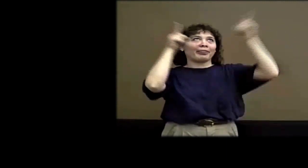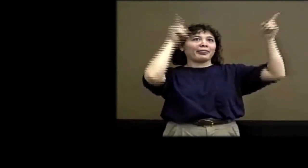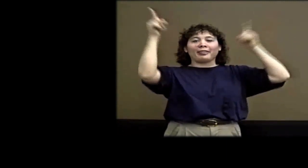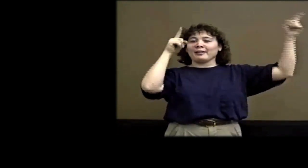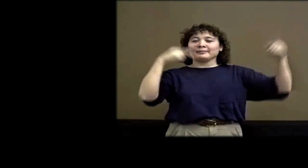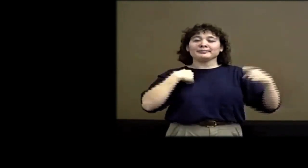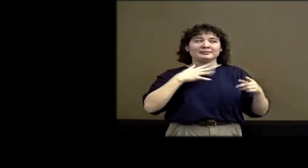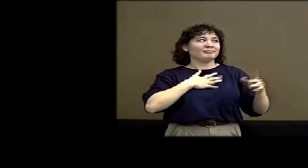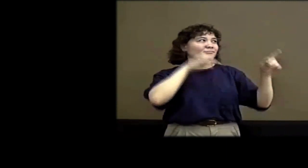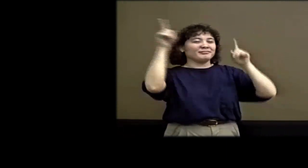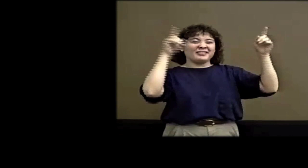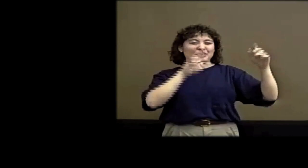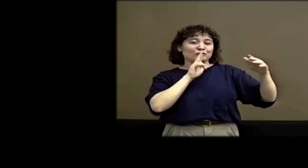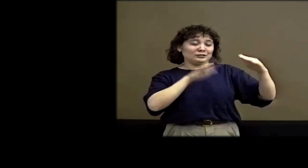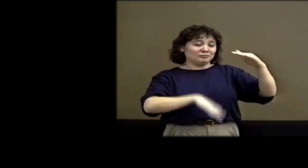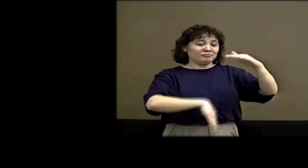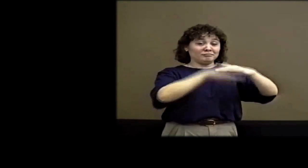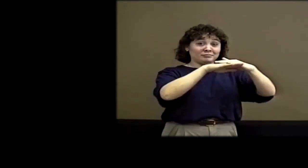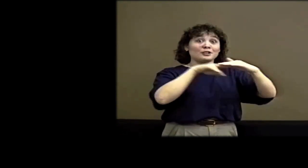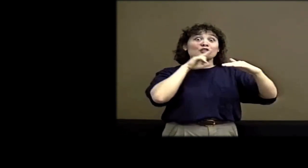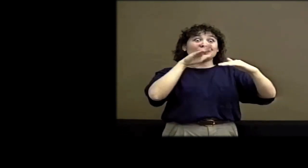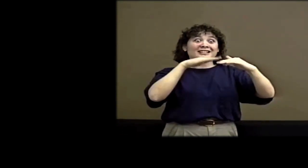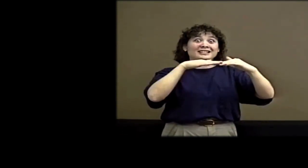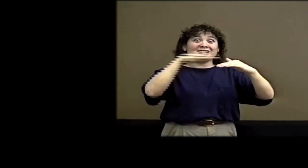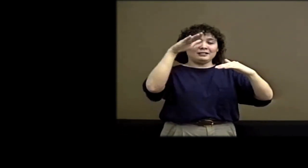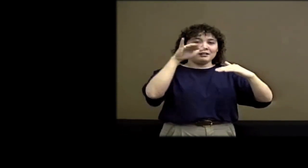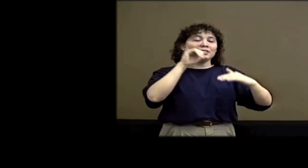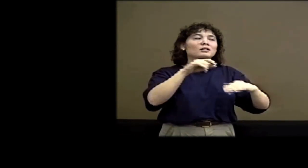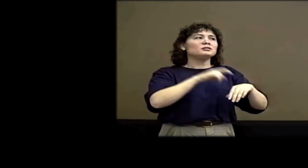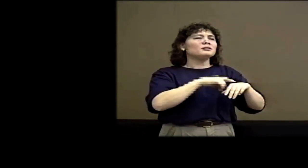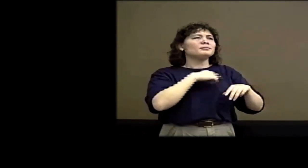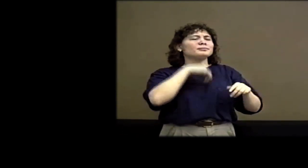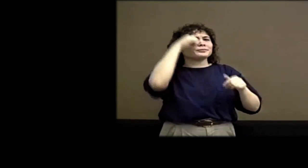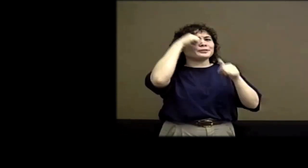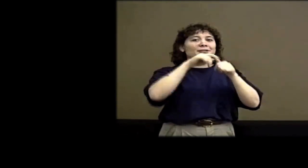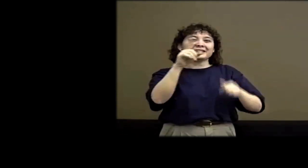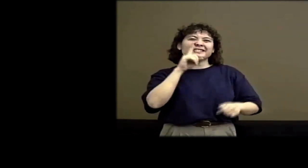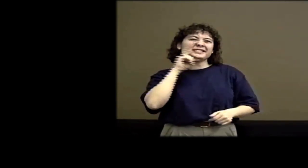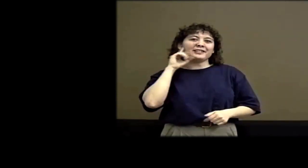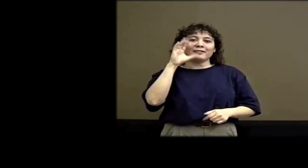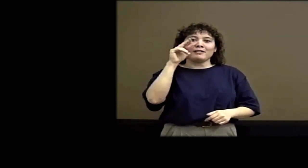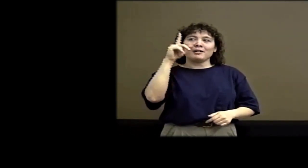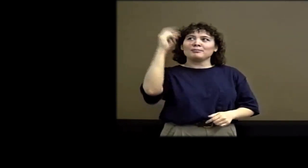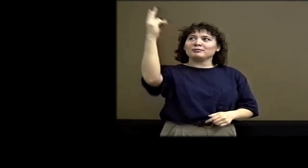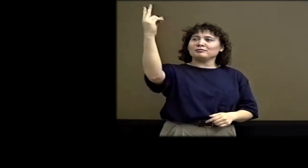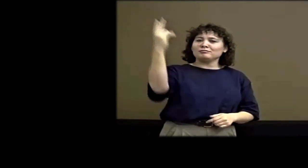I remember learning my first language, and really I had no language until I was about 3 years old.